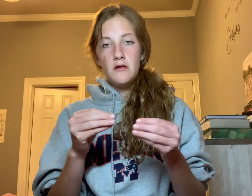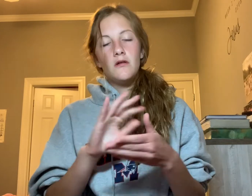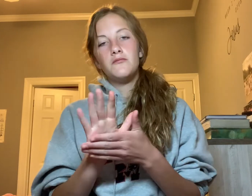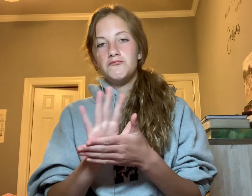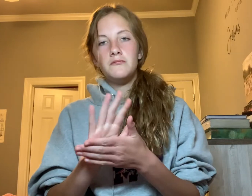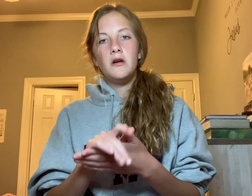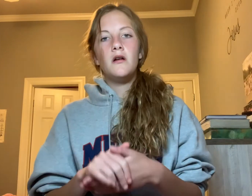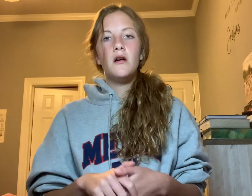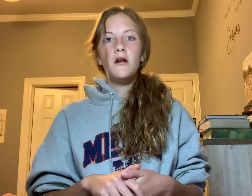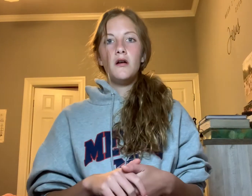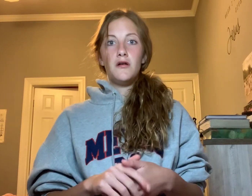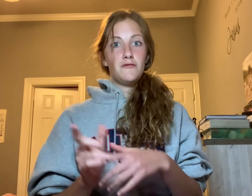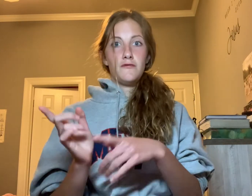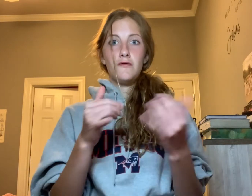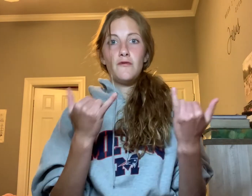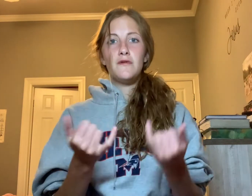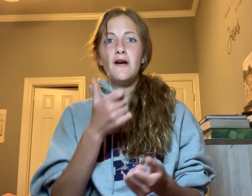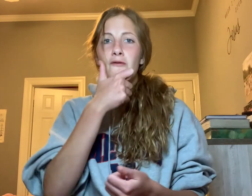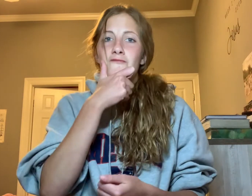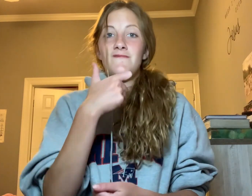definitely go watch it. Right now.